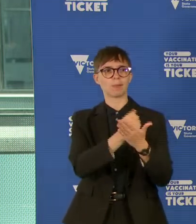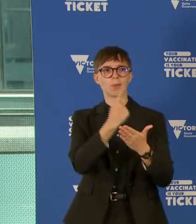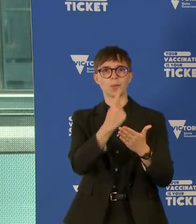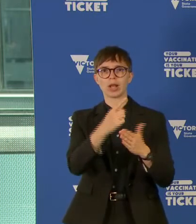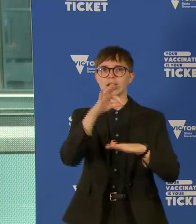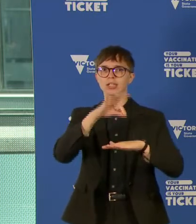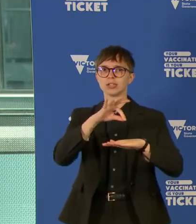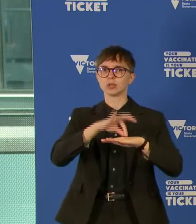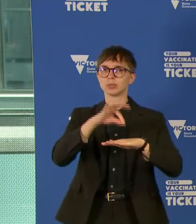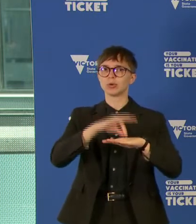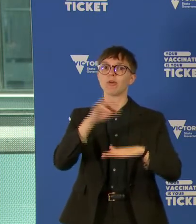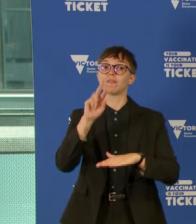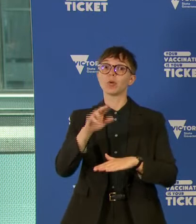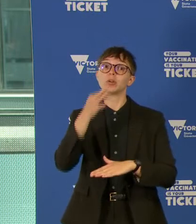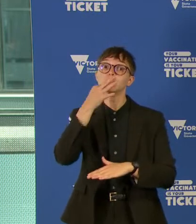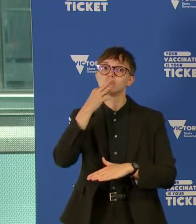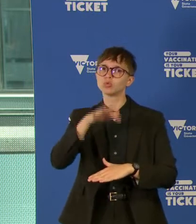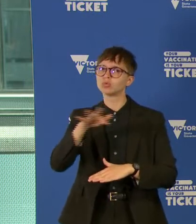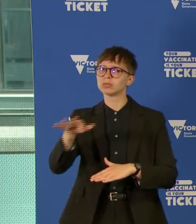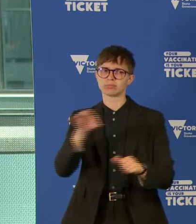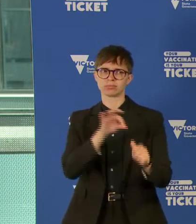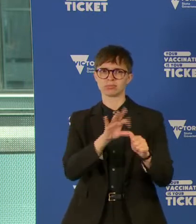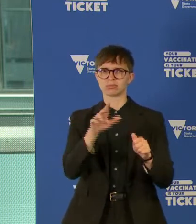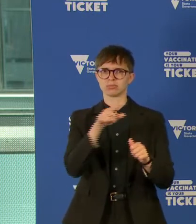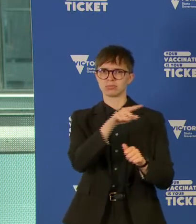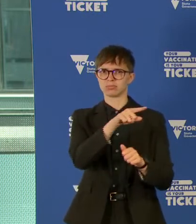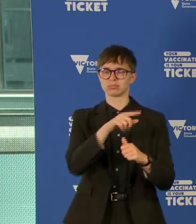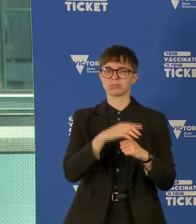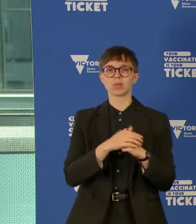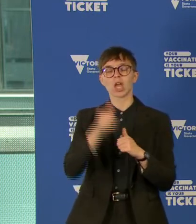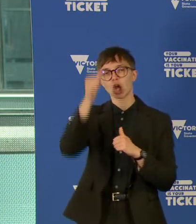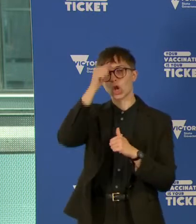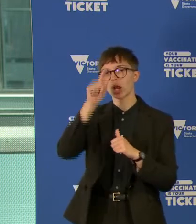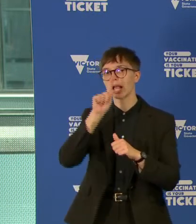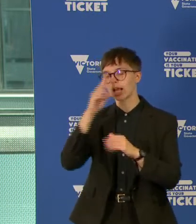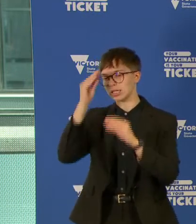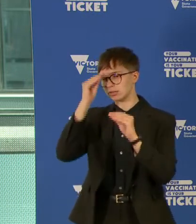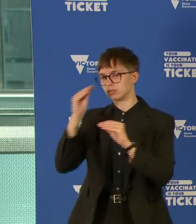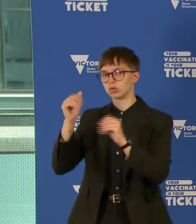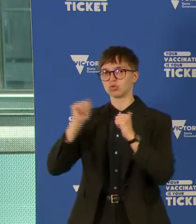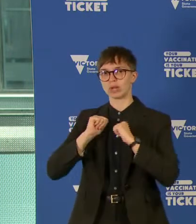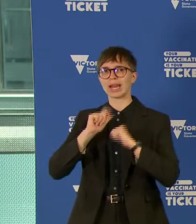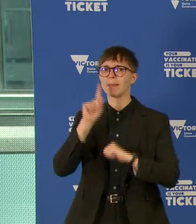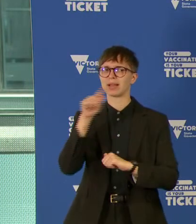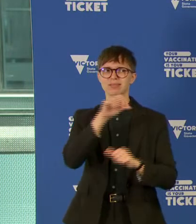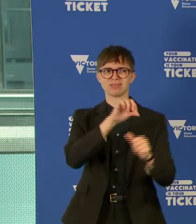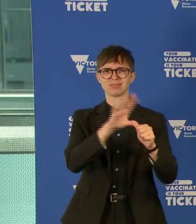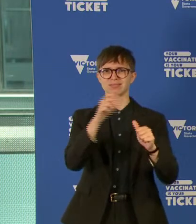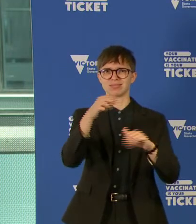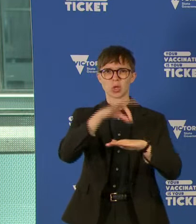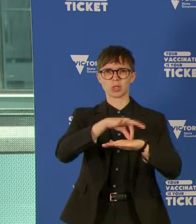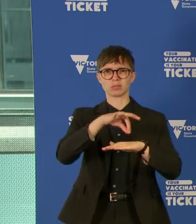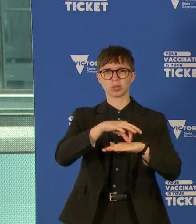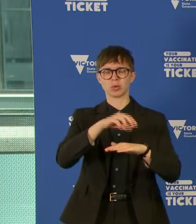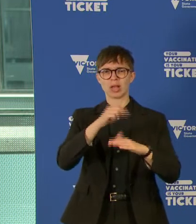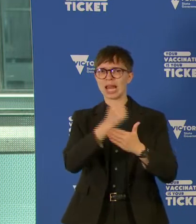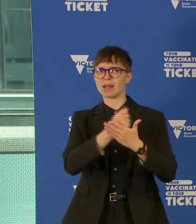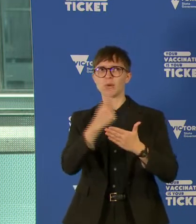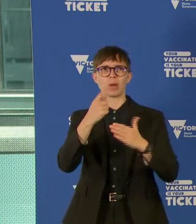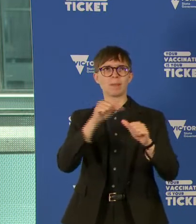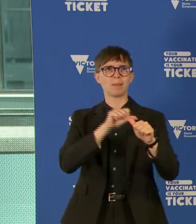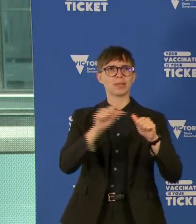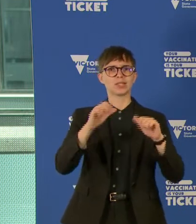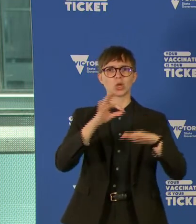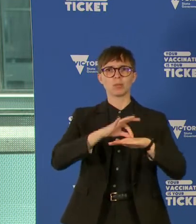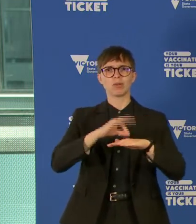an international leading centre for cancers, for brain tumours, for a range